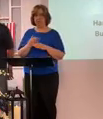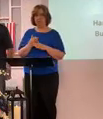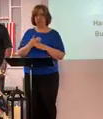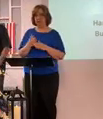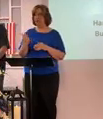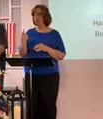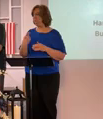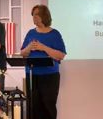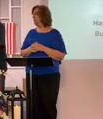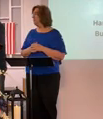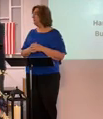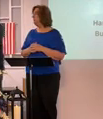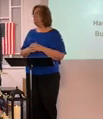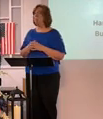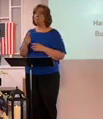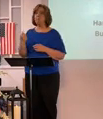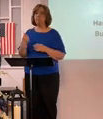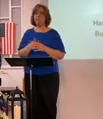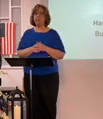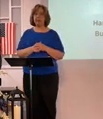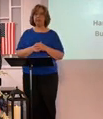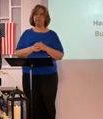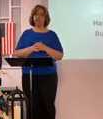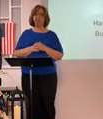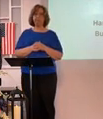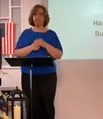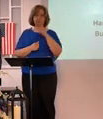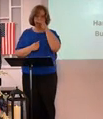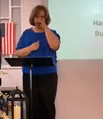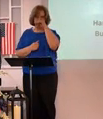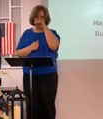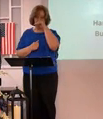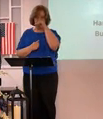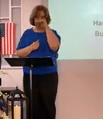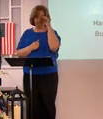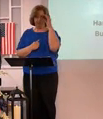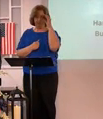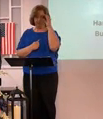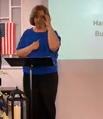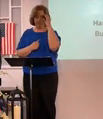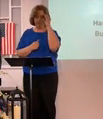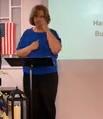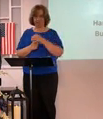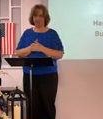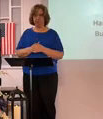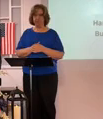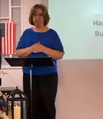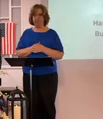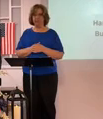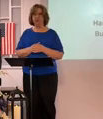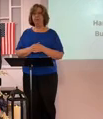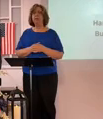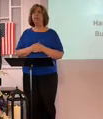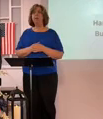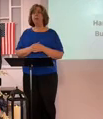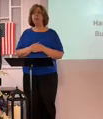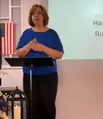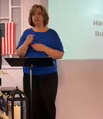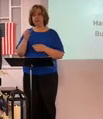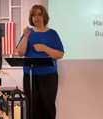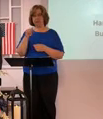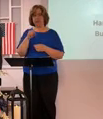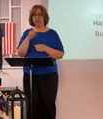in? Yeah, I was just going to say, so, you know, she was right in line with everything that happened with